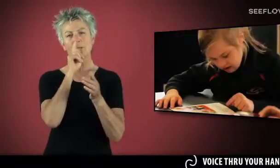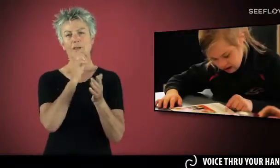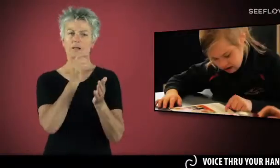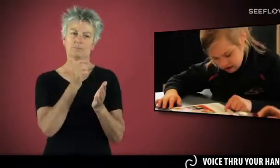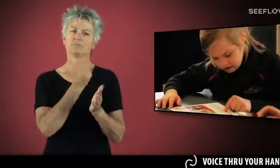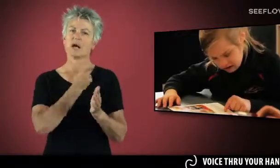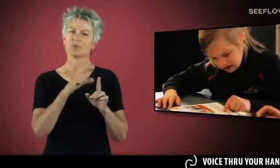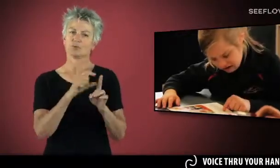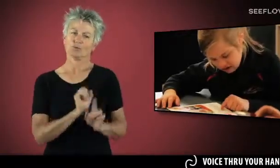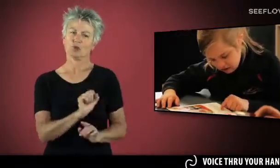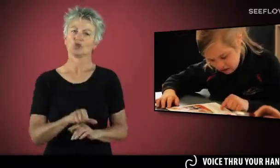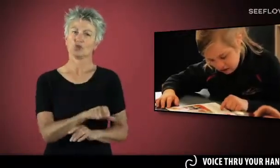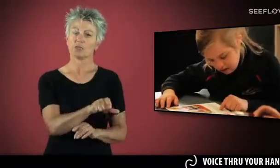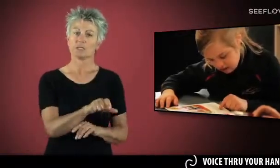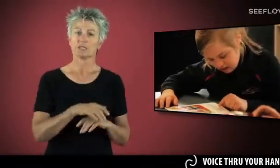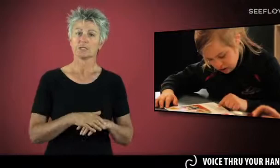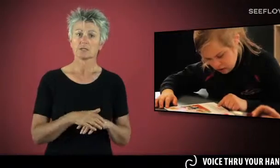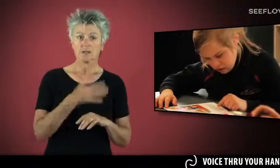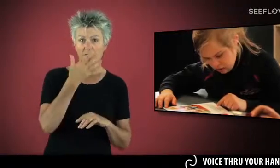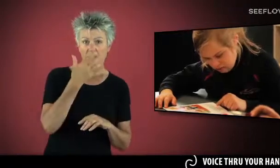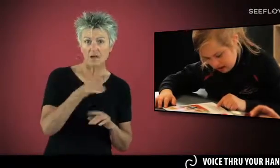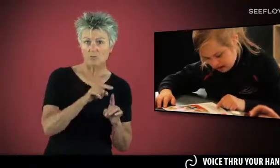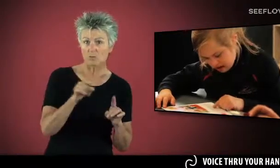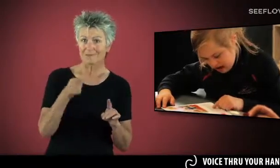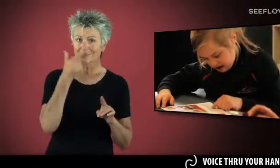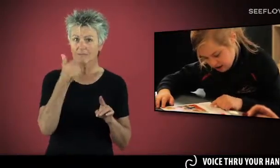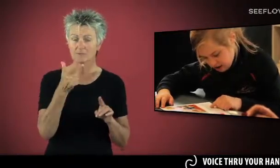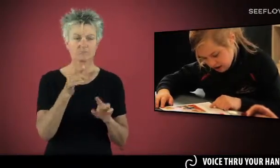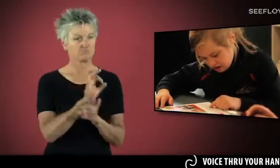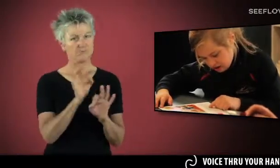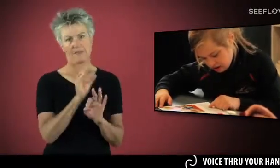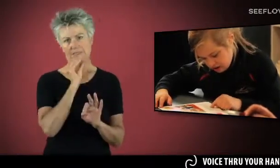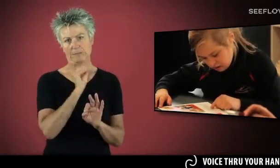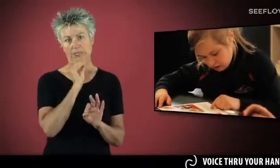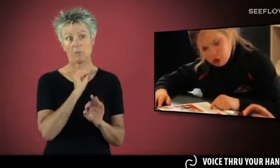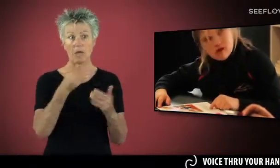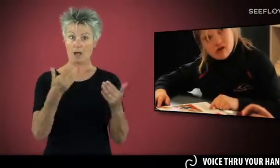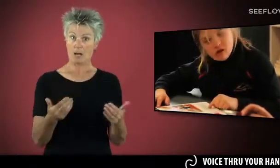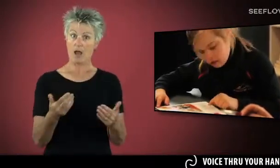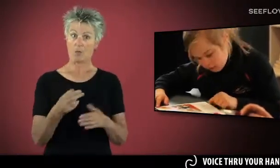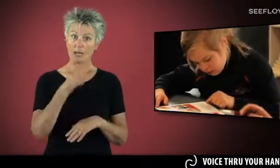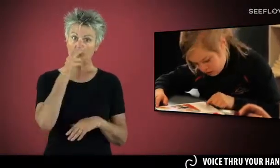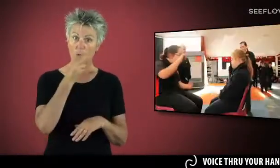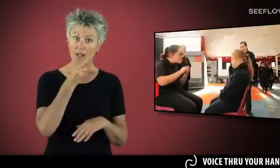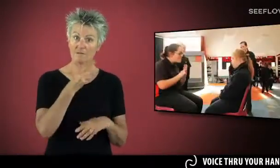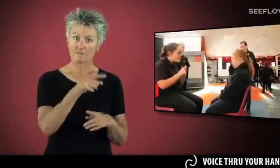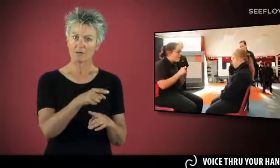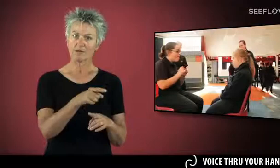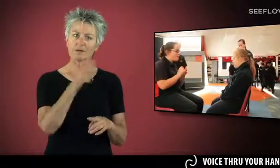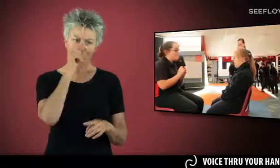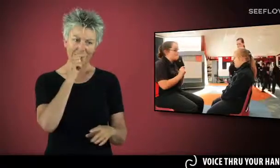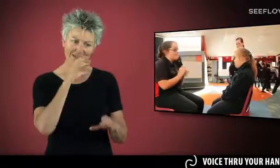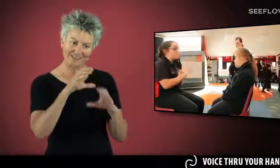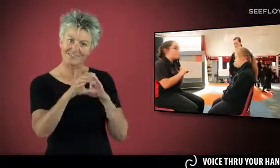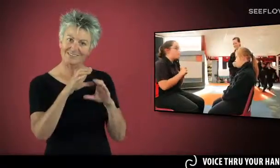speech whatsoever. And so, but now at the age of 12, you can actually have a conversation with her using